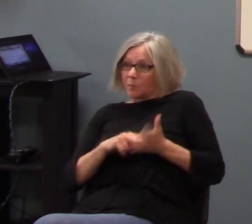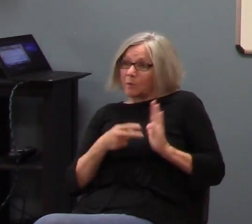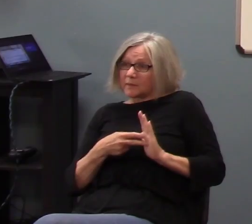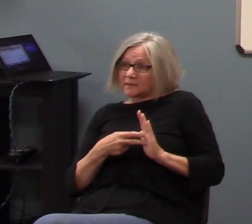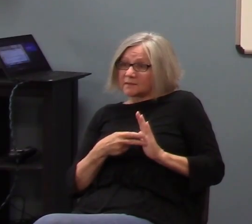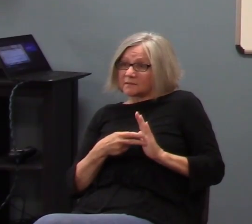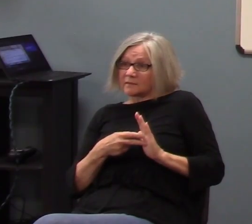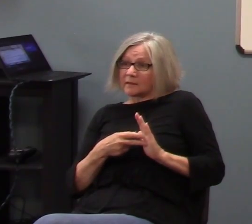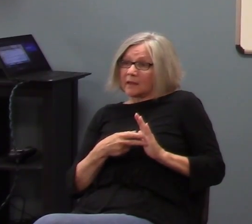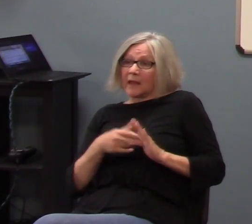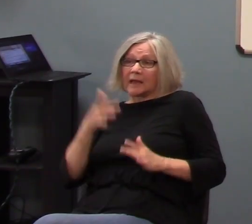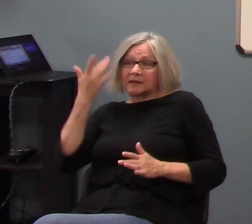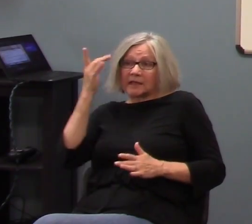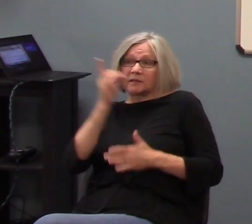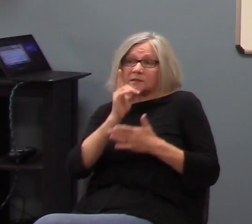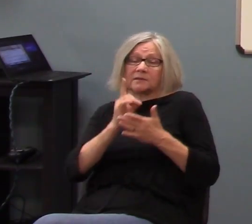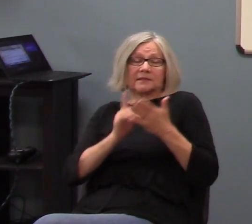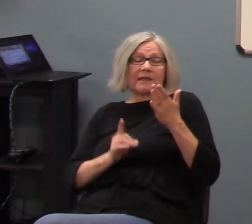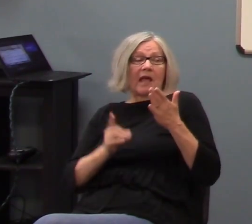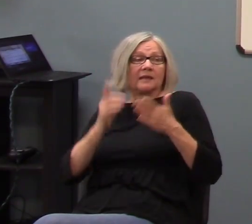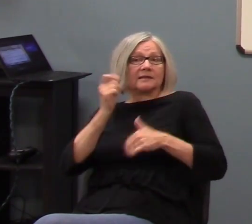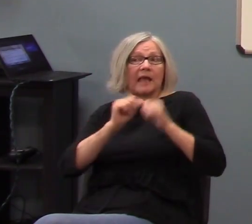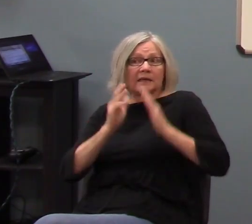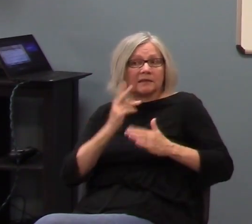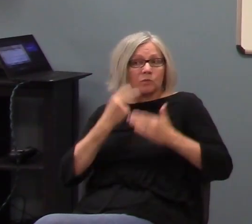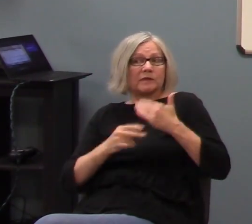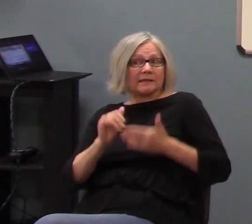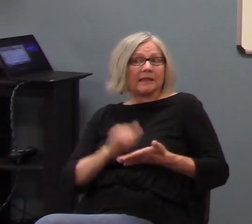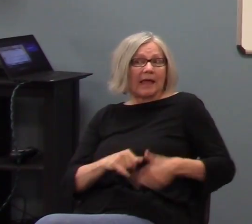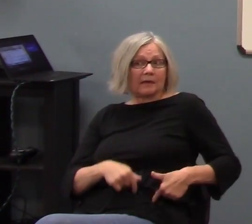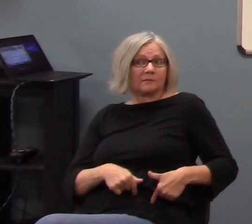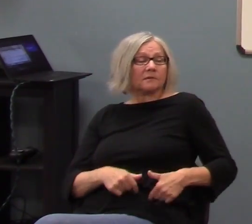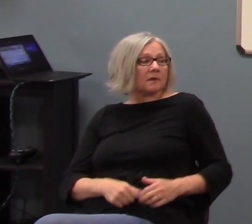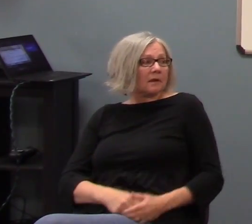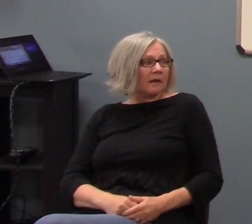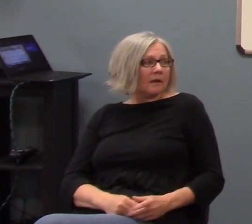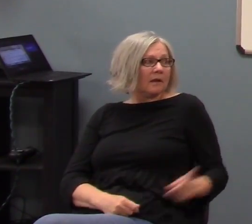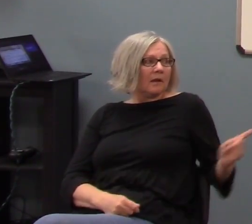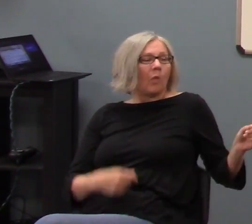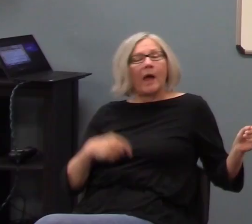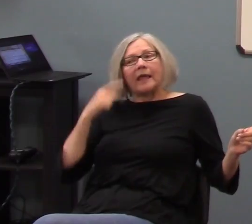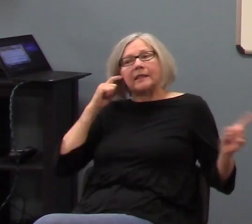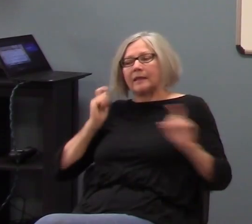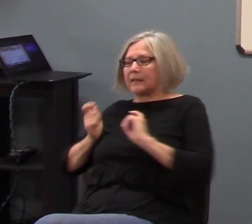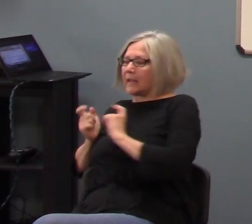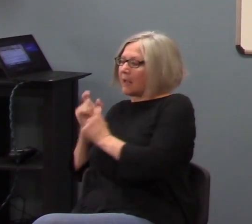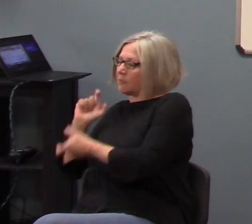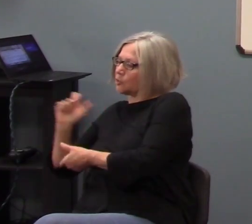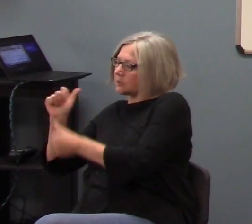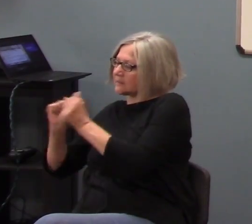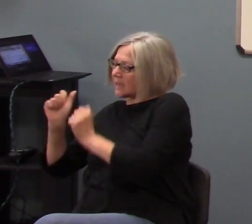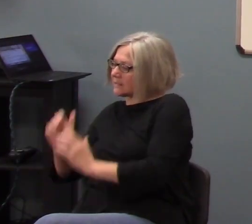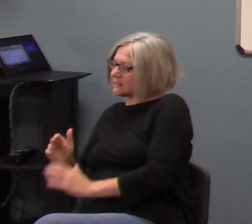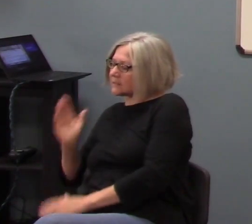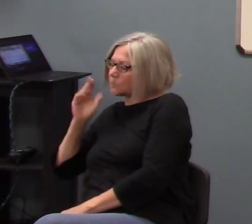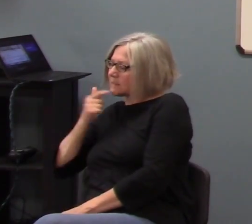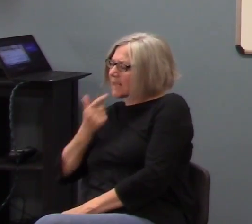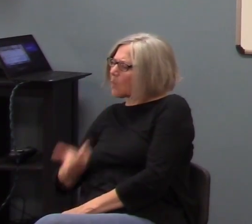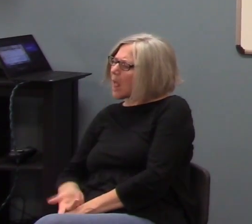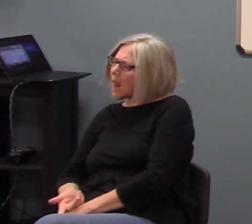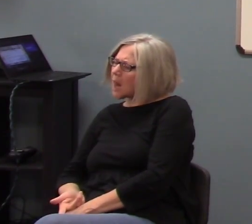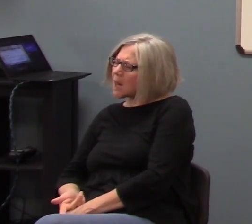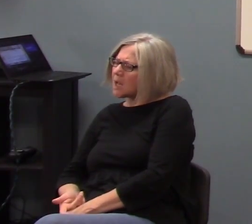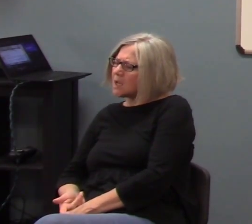by intelligent design scientists. All right, so I think that the evolutionists would say something like, well, you're